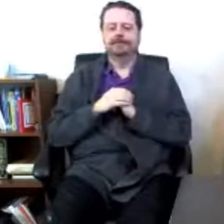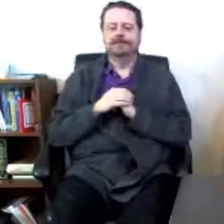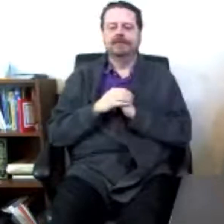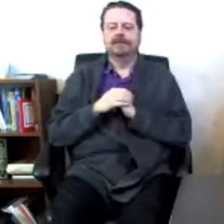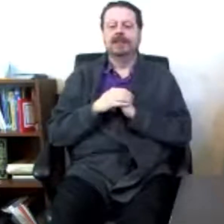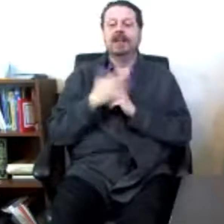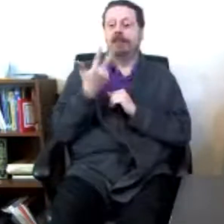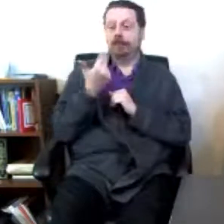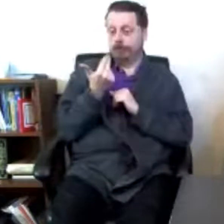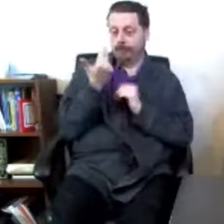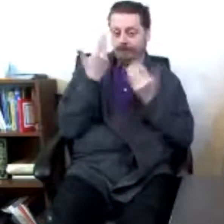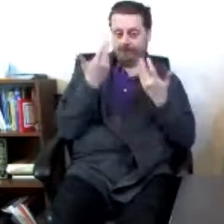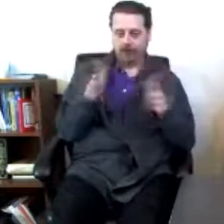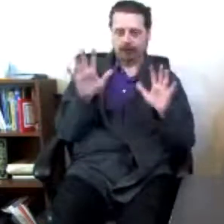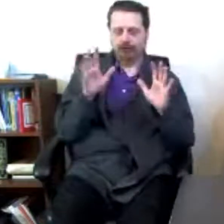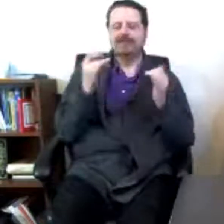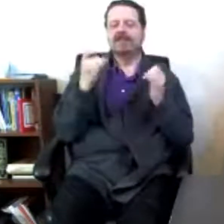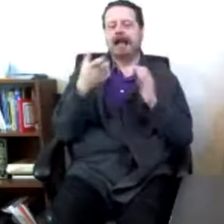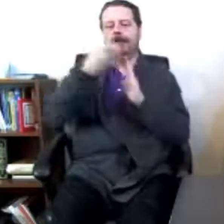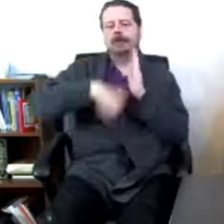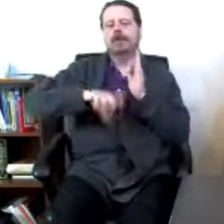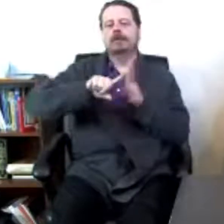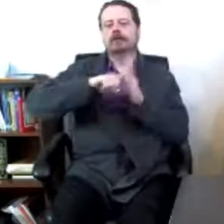finished 13, we're starting 14.